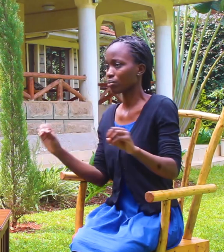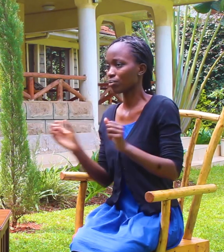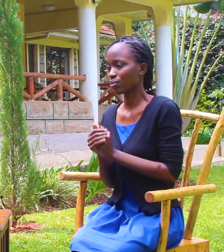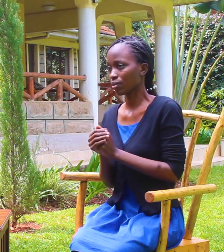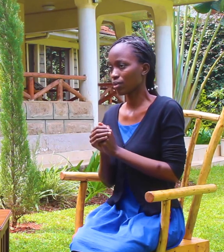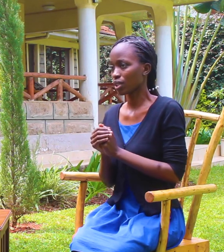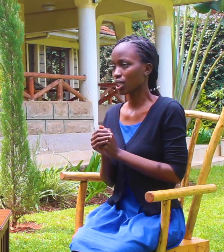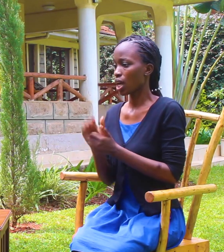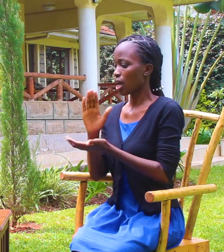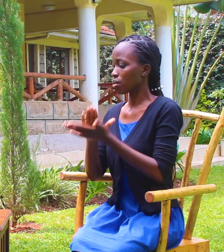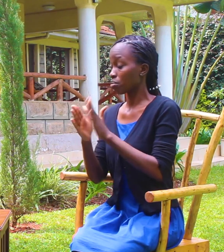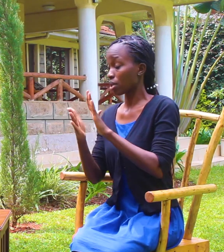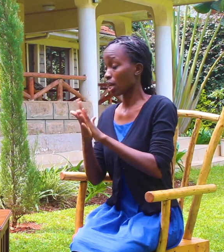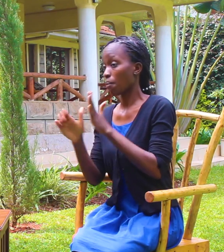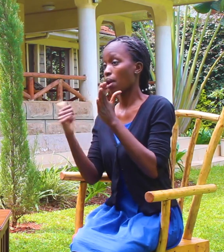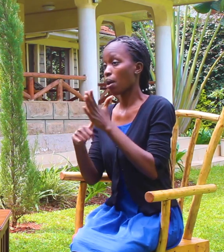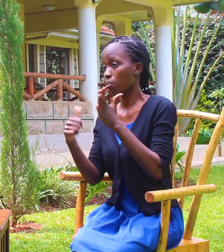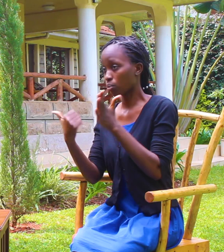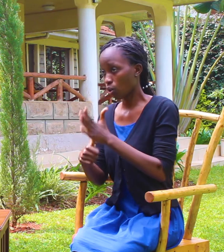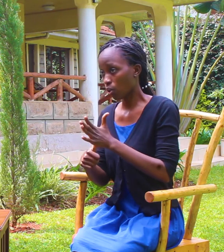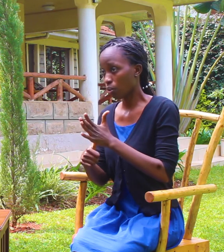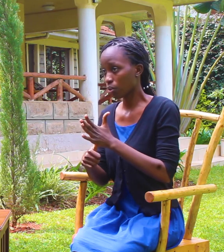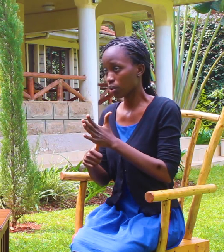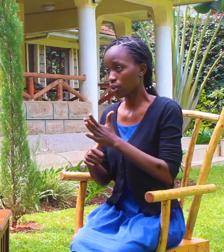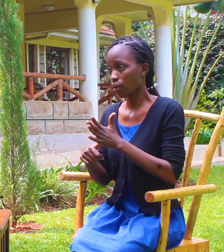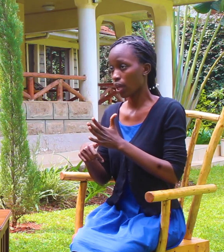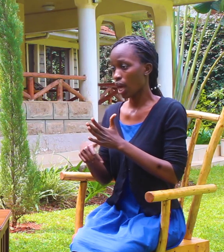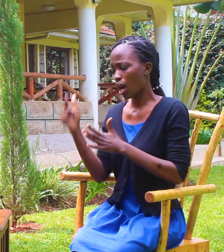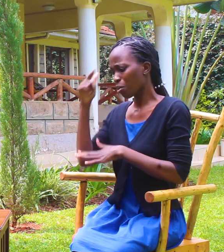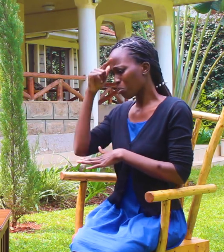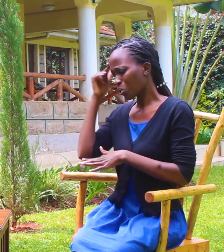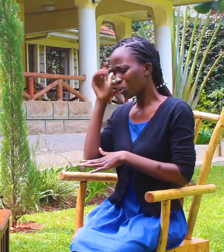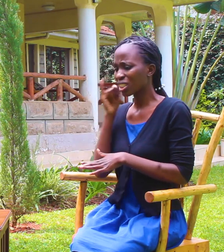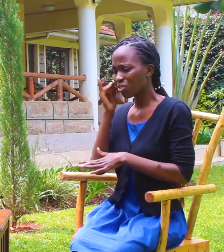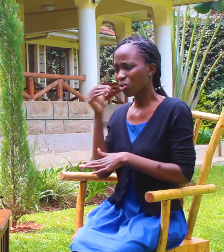it became a problem. And since she had never been sick, it was very difficult for us